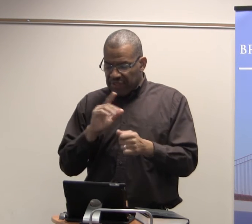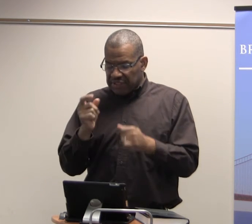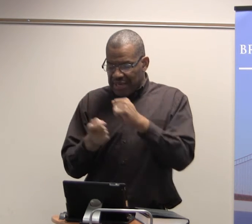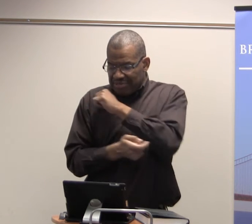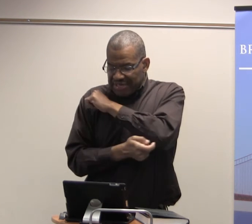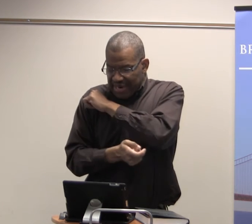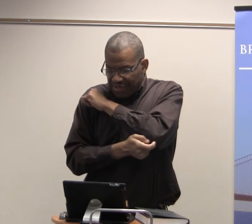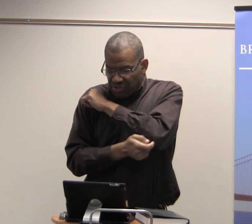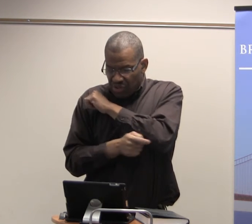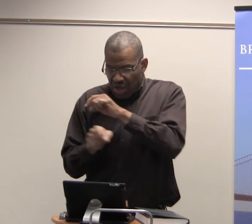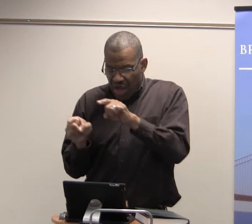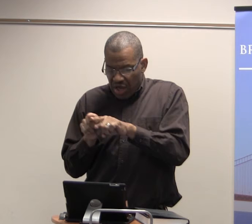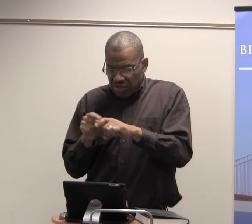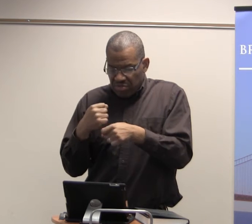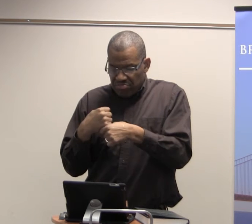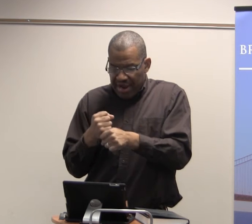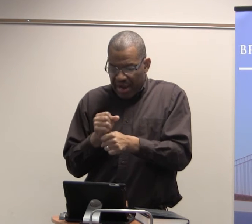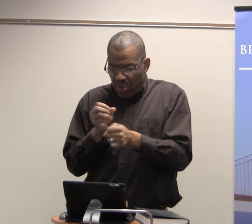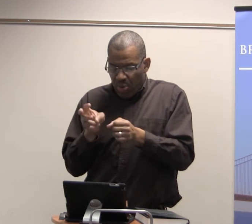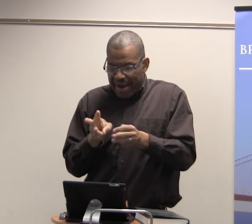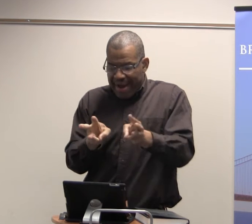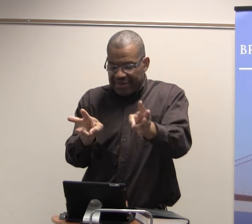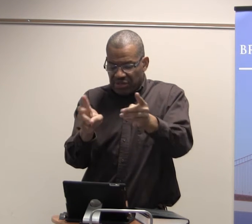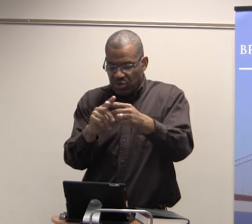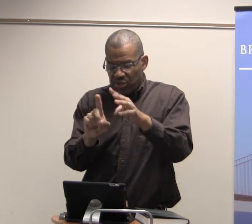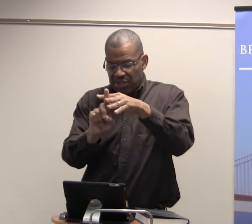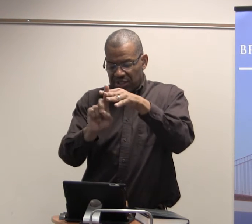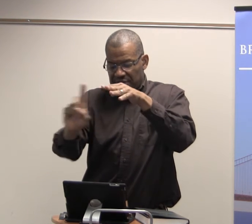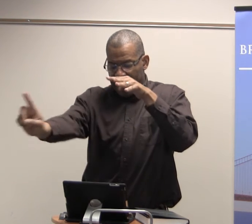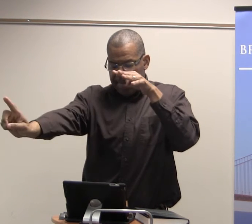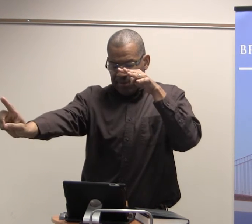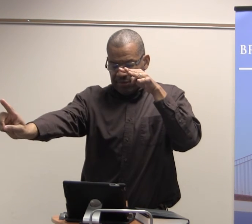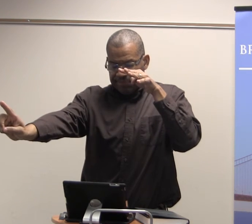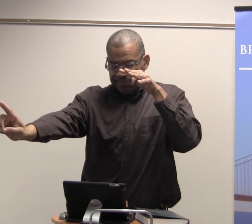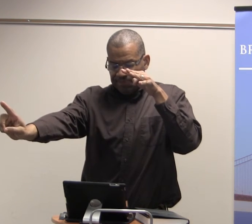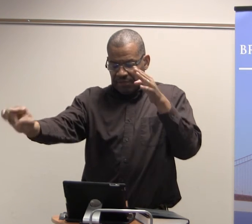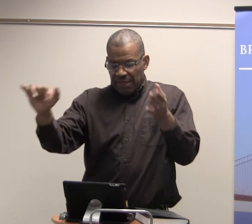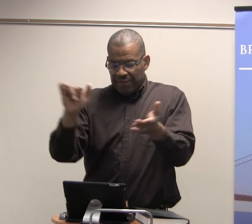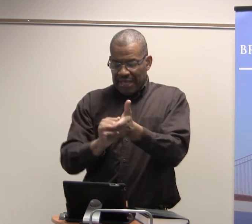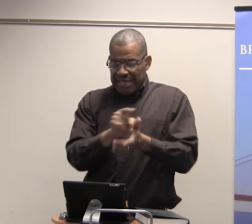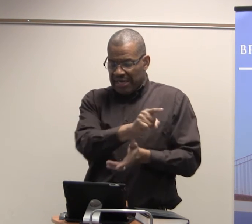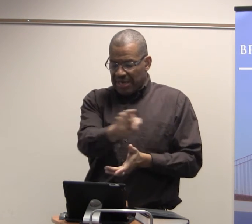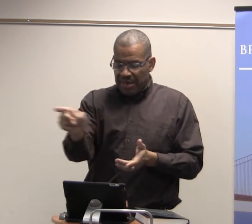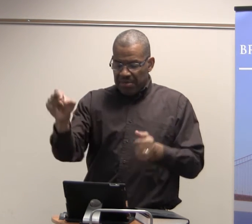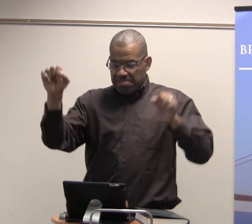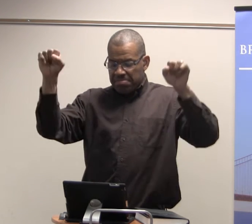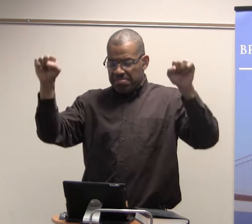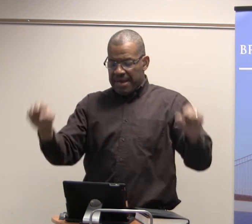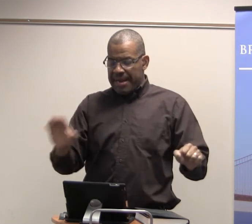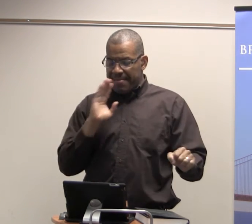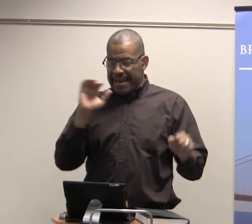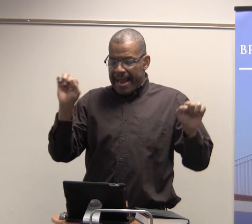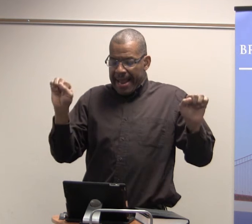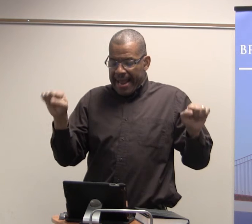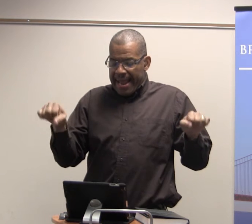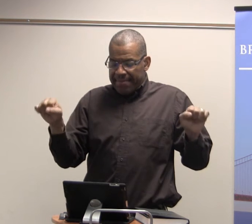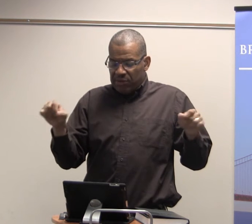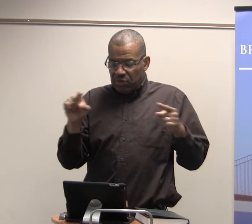the temptation also make a way to escape, that ye may be able